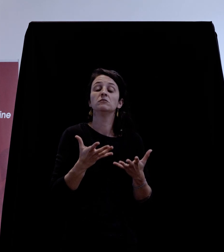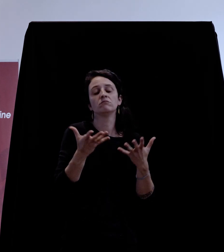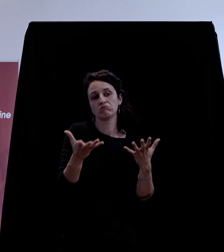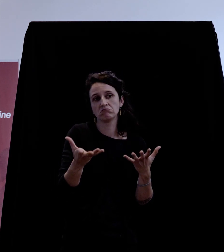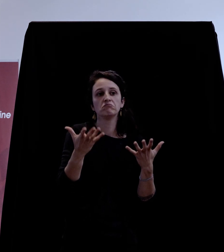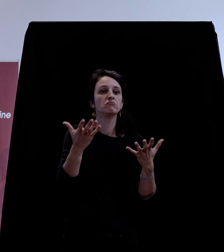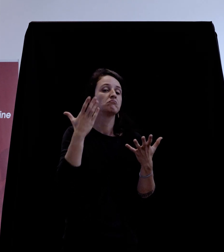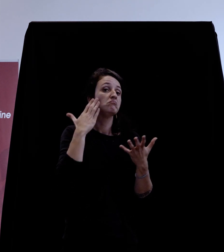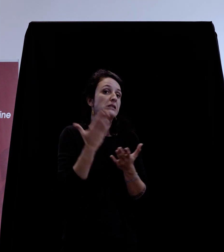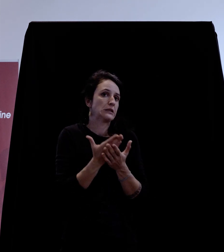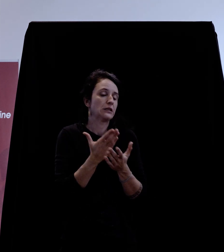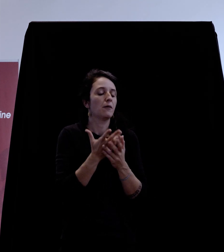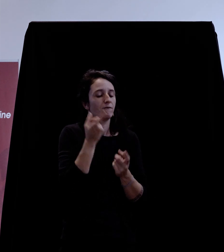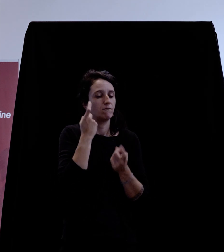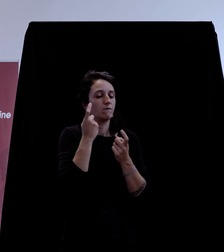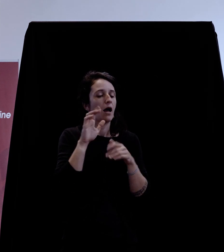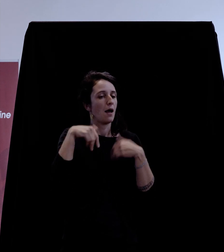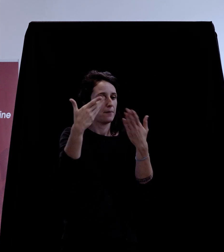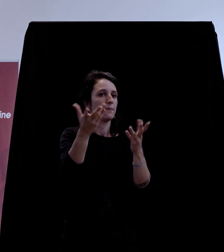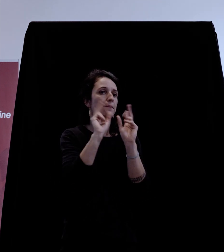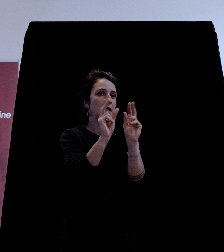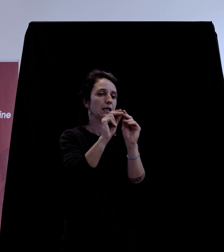we get to the behavioral phenotype part.